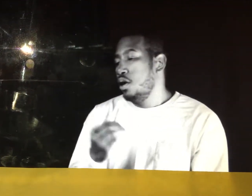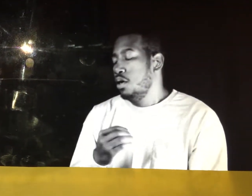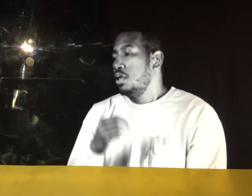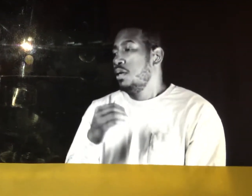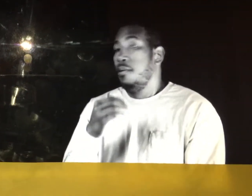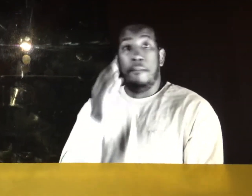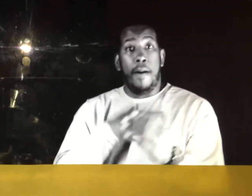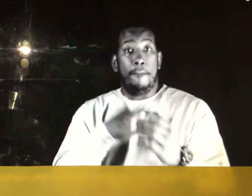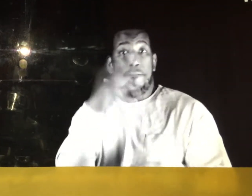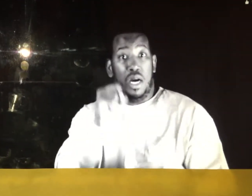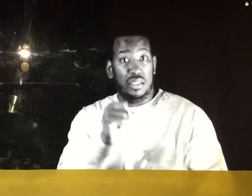extra help.